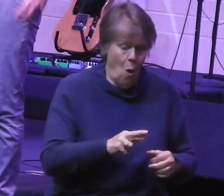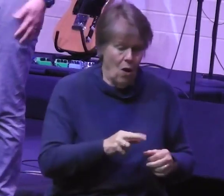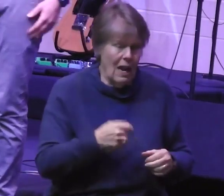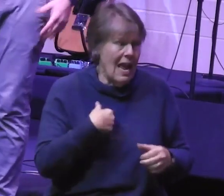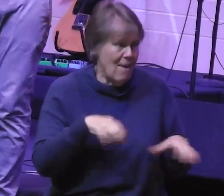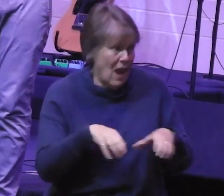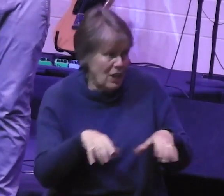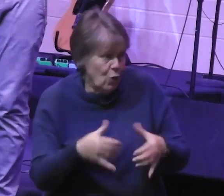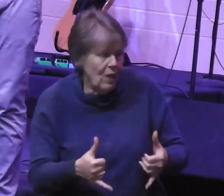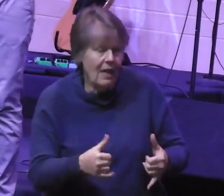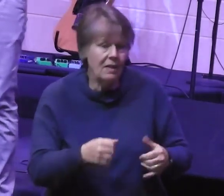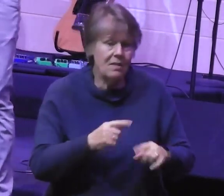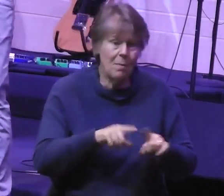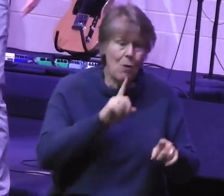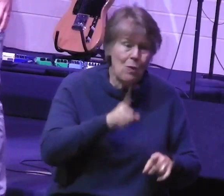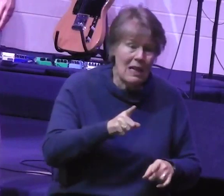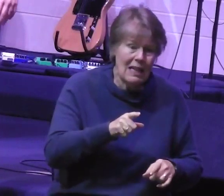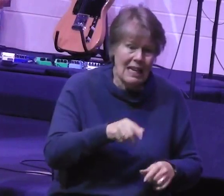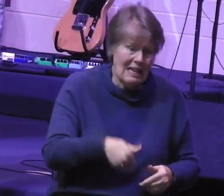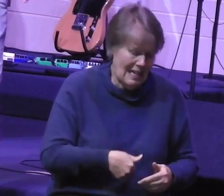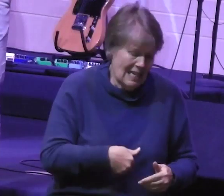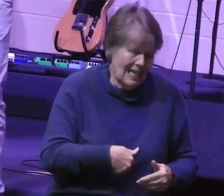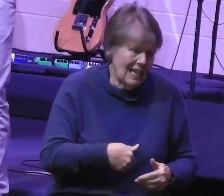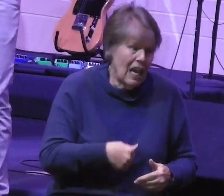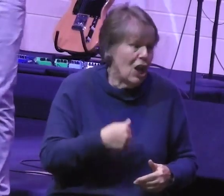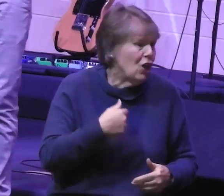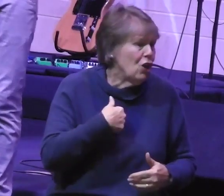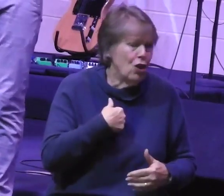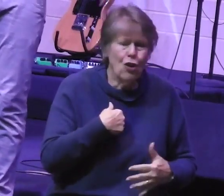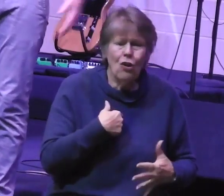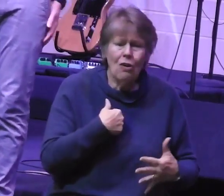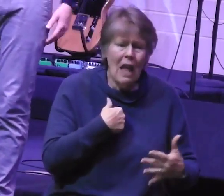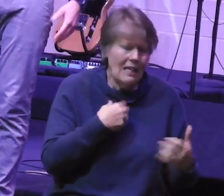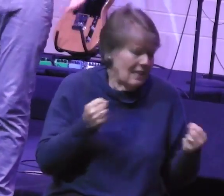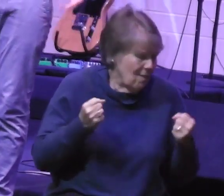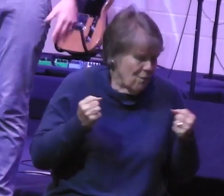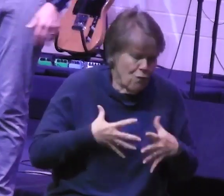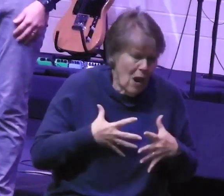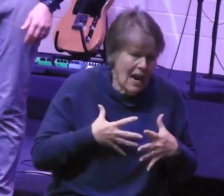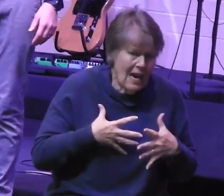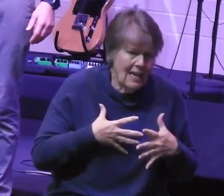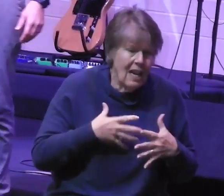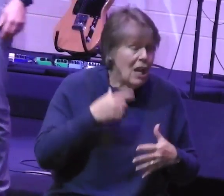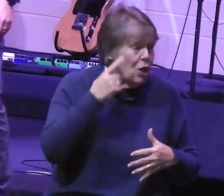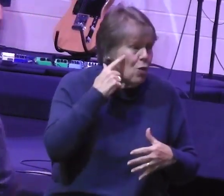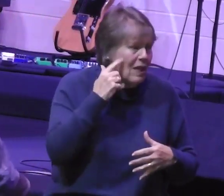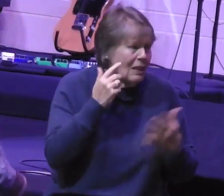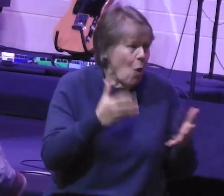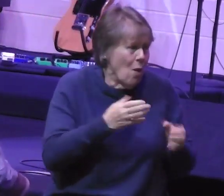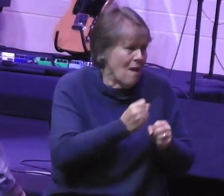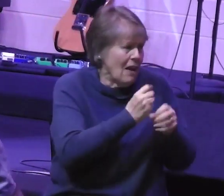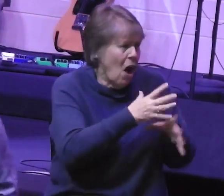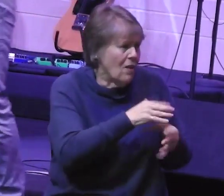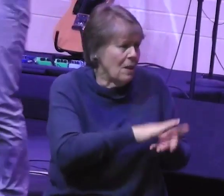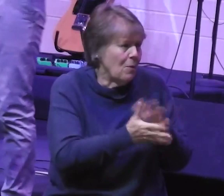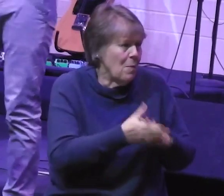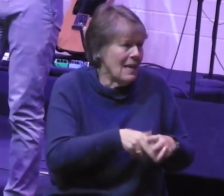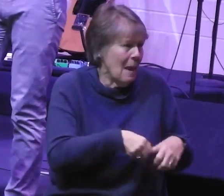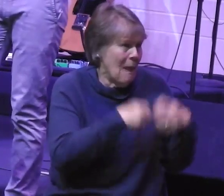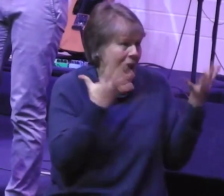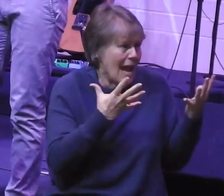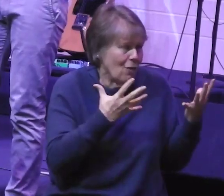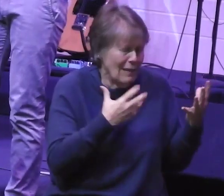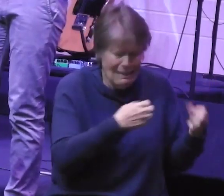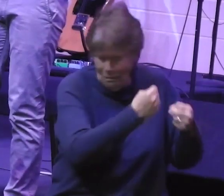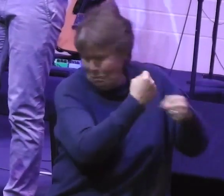at the heart of it all, you're afraid because you're like, oh, man, they're going to lose their temper and they're going to be angry at me. And we see that this messed up way to